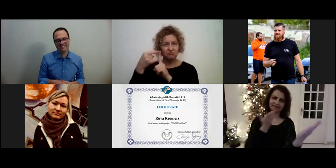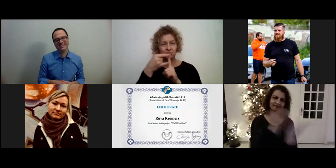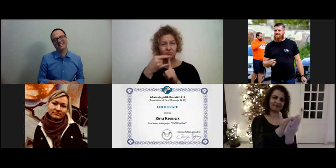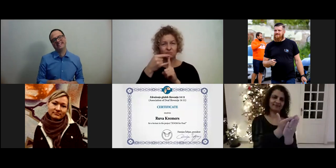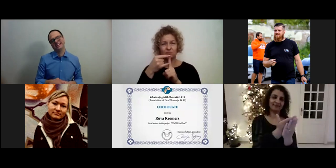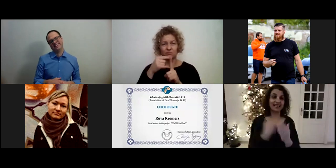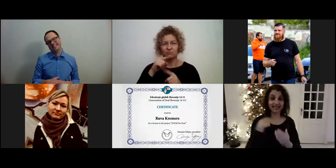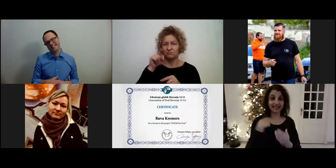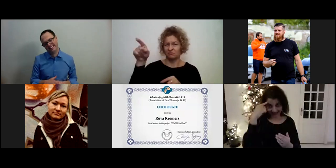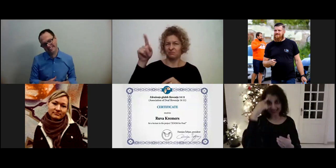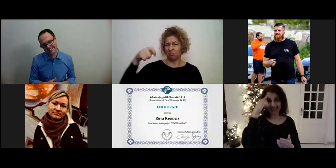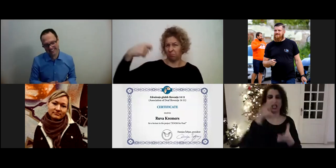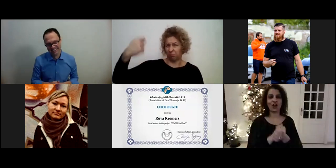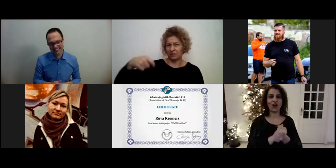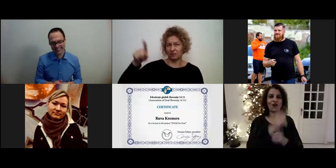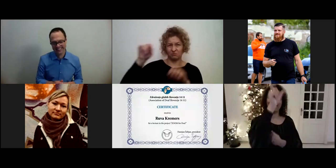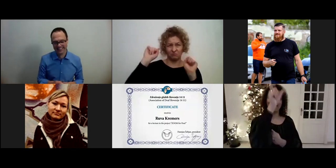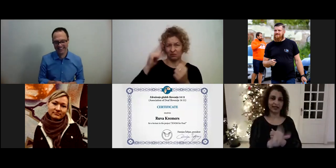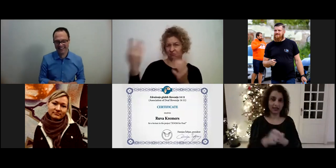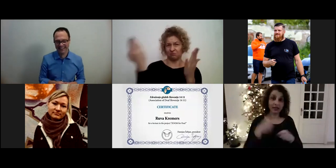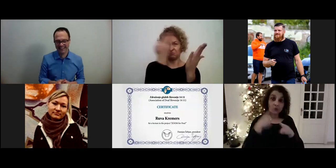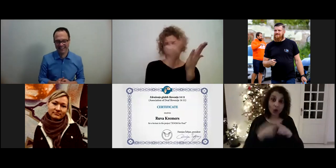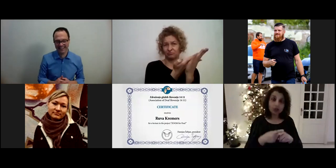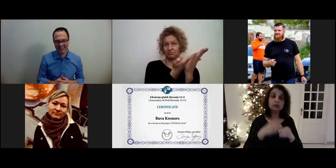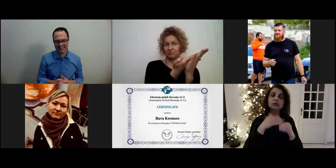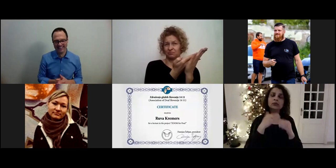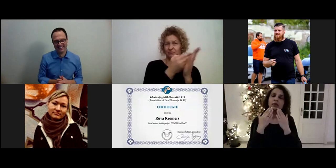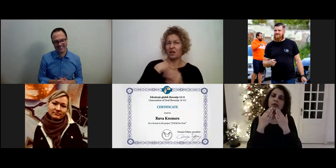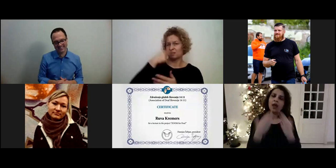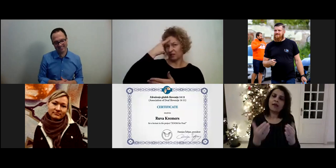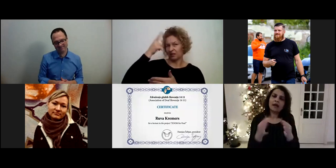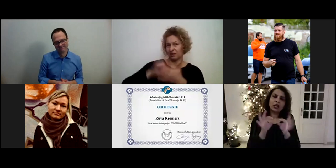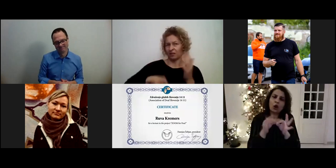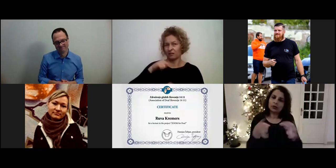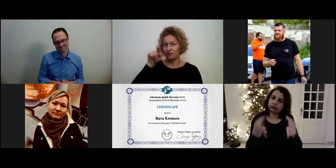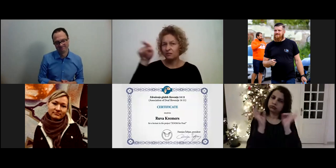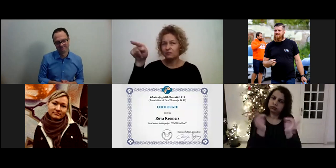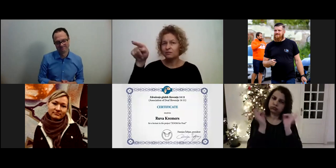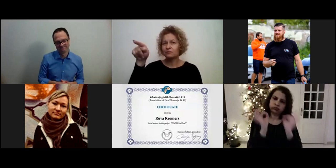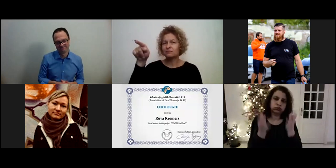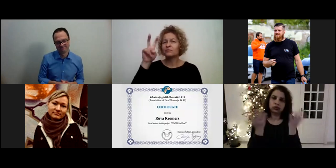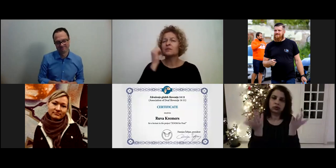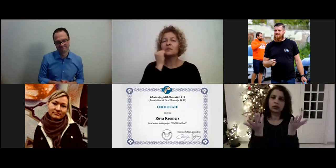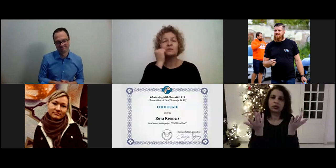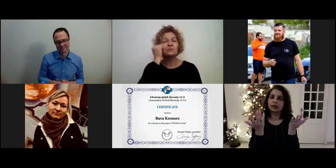I'm very impressed with the Slovenia Deaf Association, with what you put